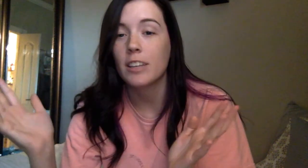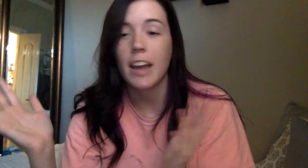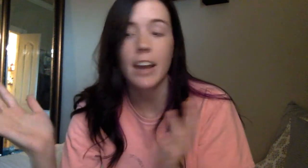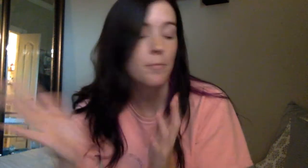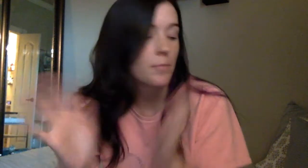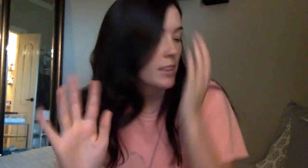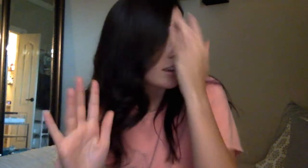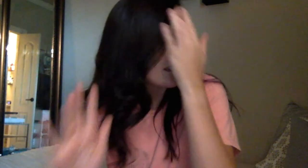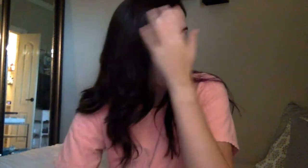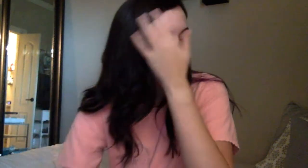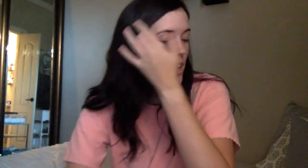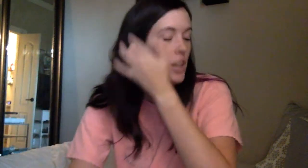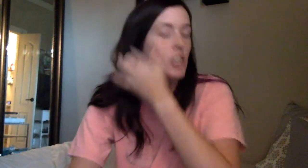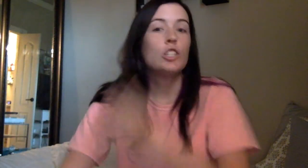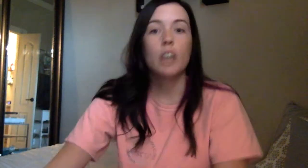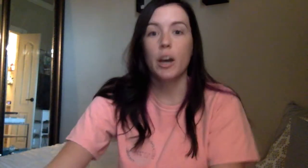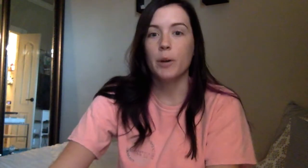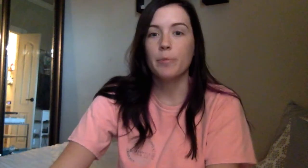day. So